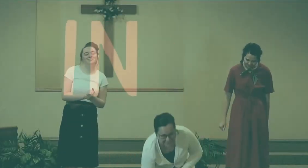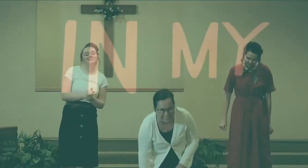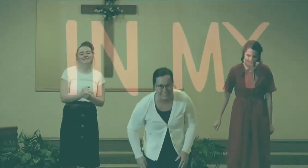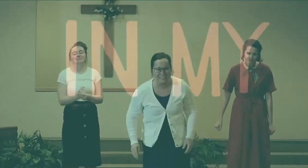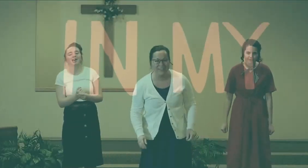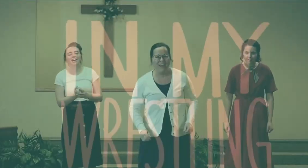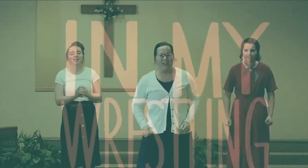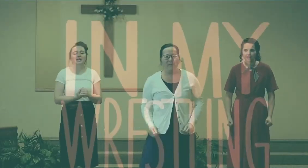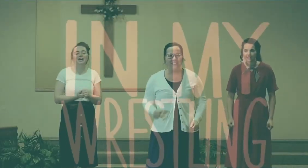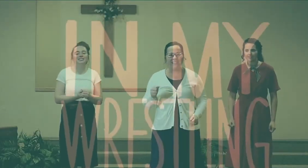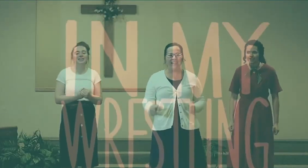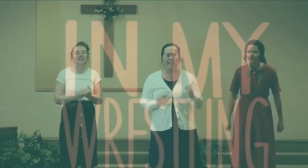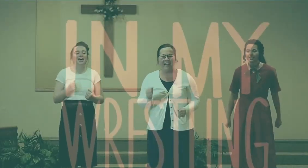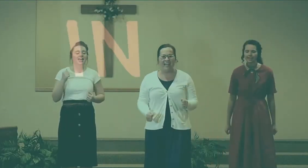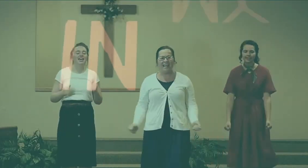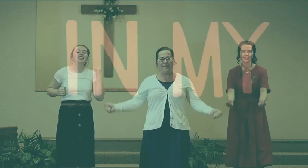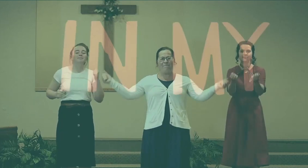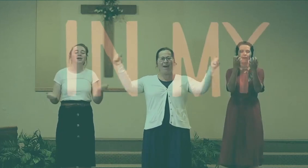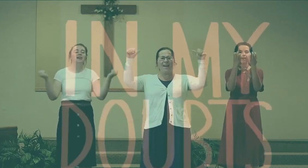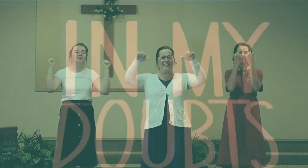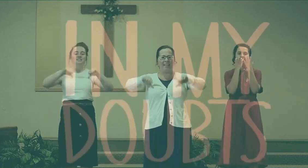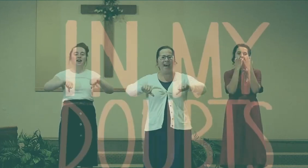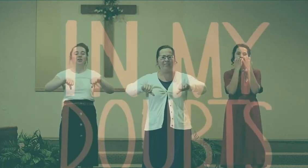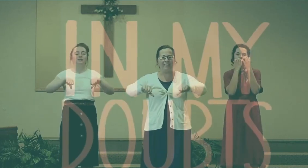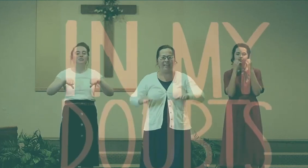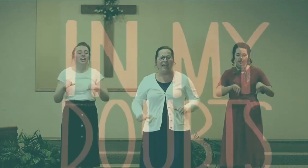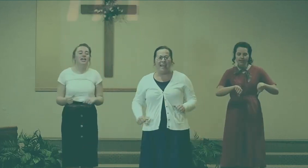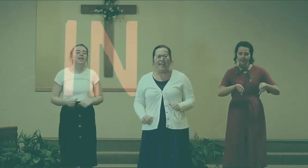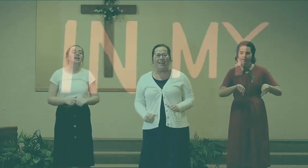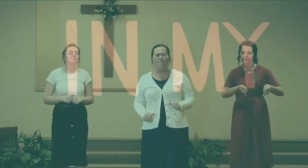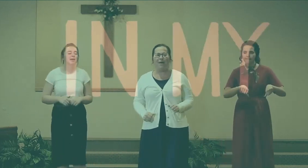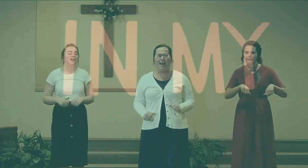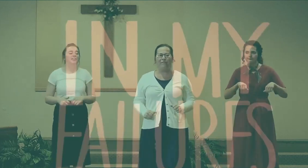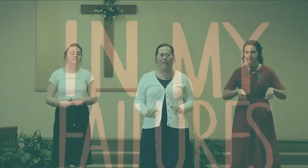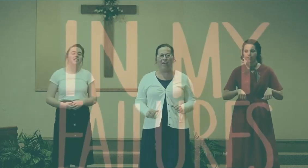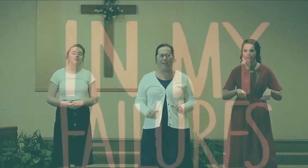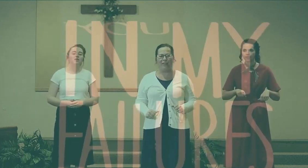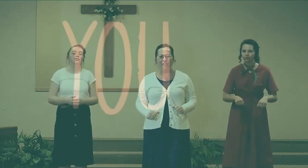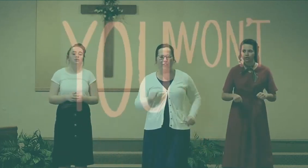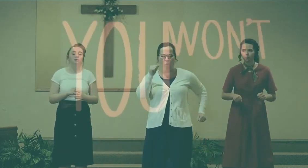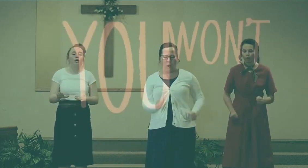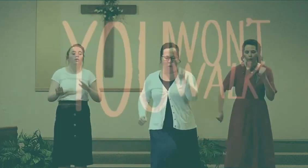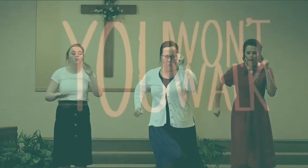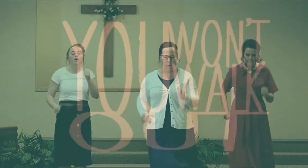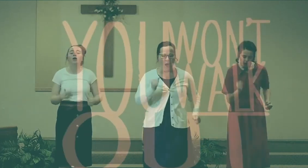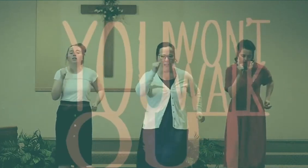In my wrestling and in my doubts, in my failures, you won't walk